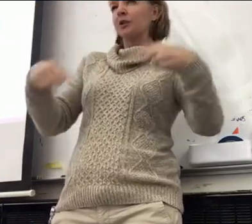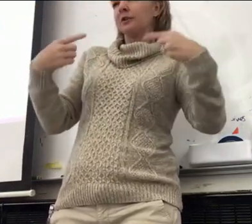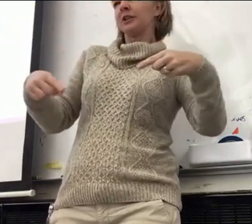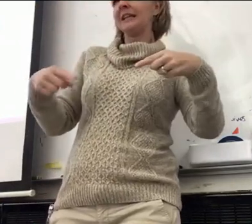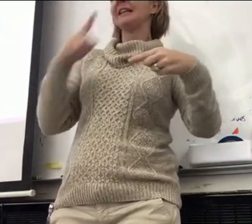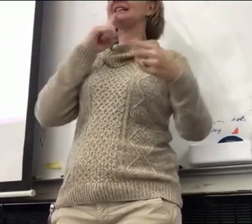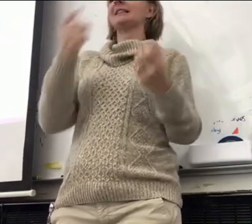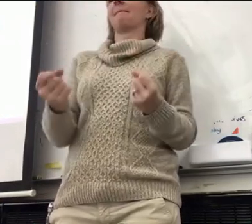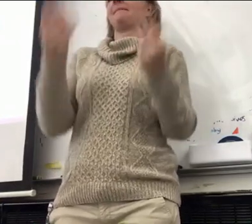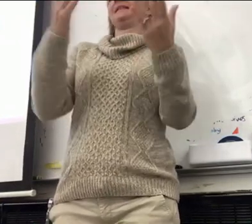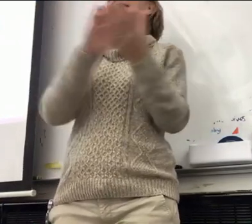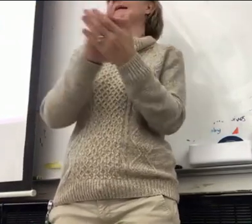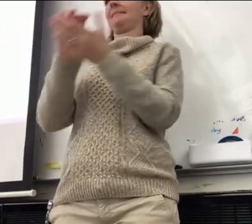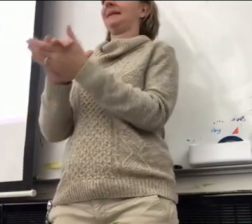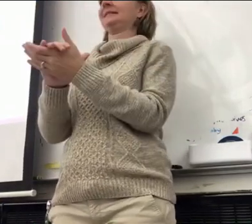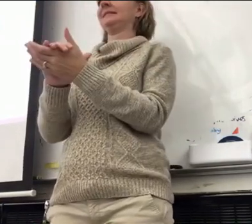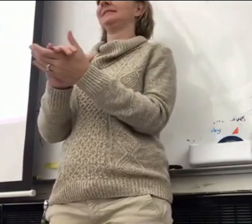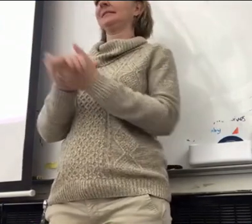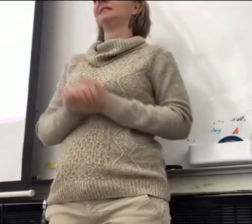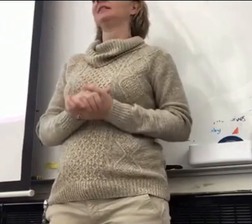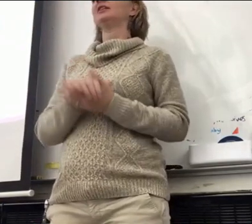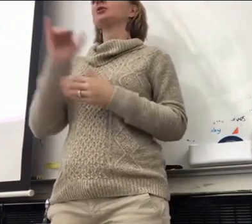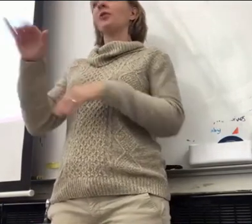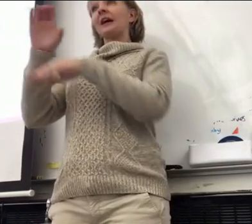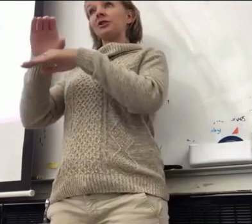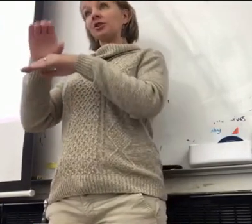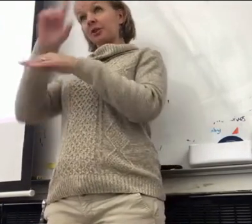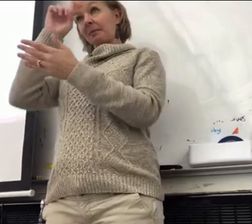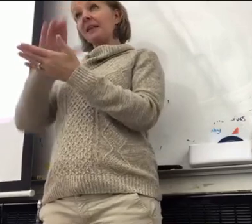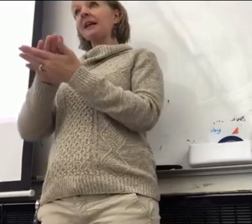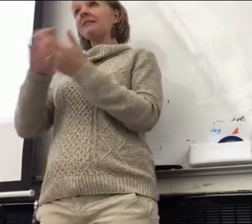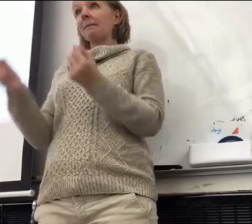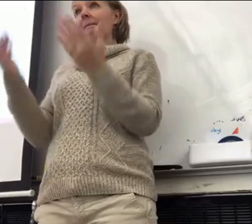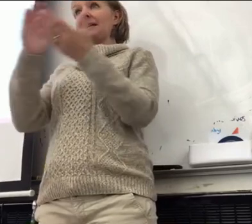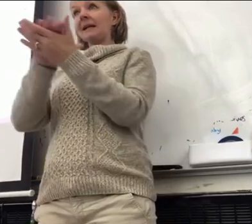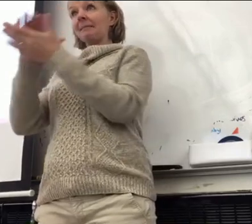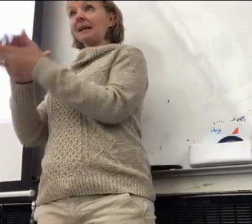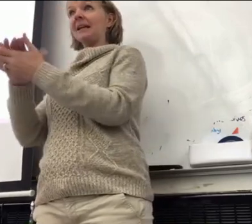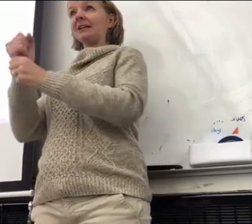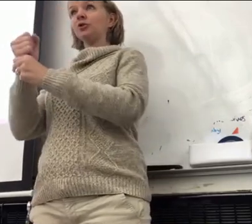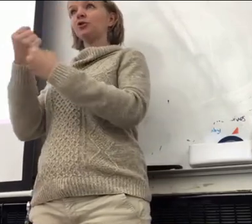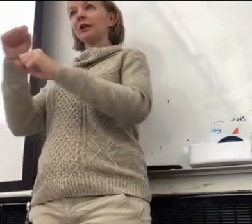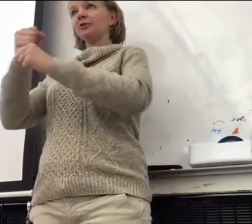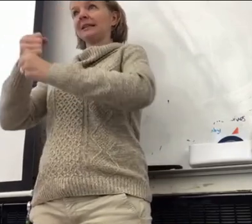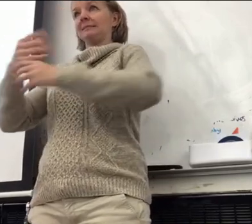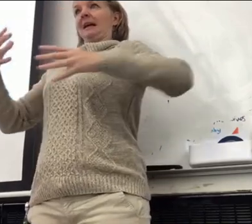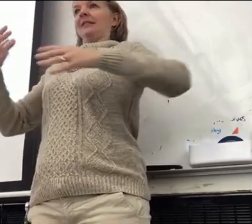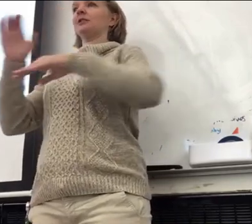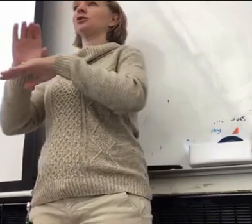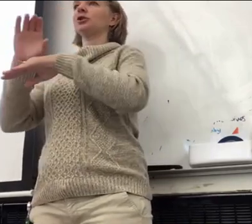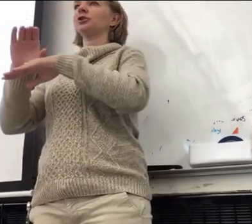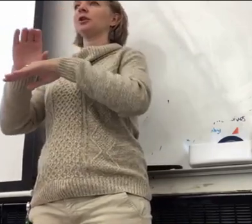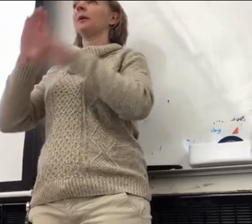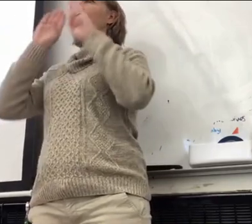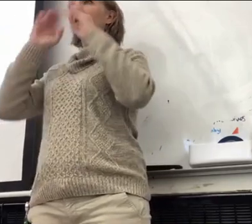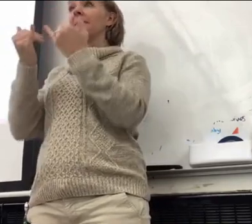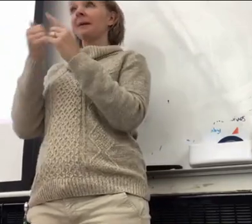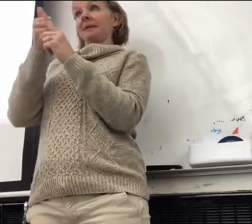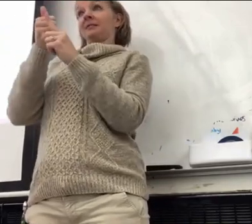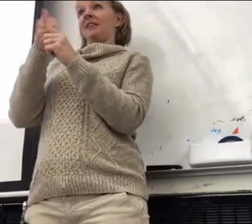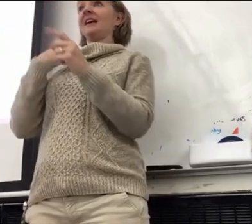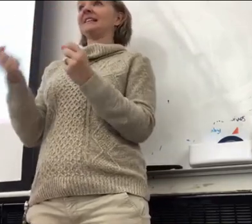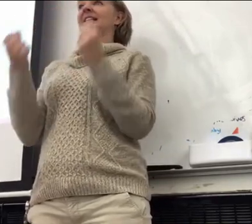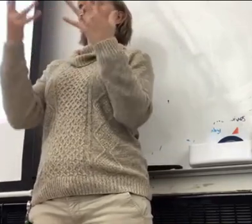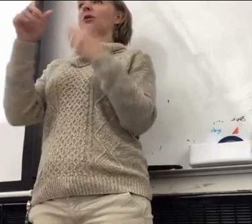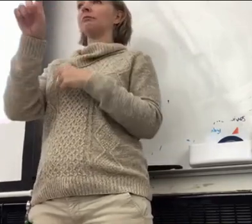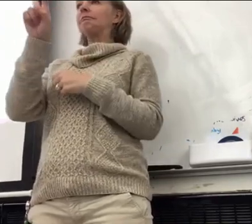Polygamy Controversy. Basically, this church believed in polygamy of expanding that church. Brigham Young in particular had several